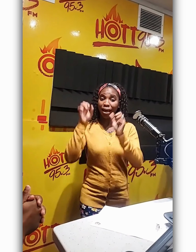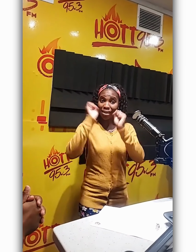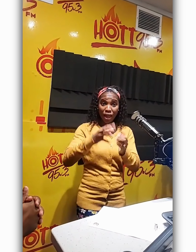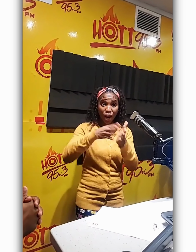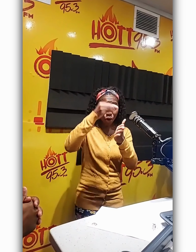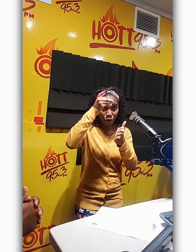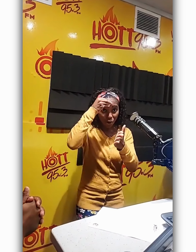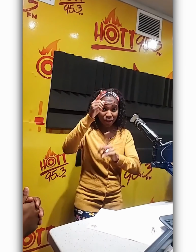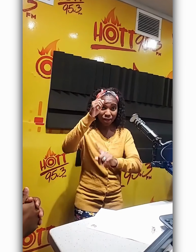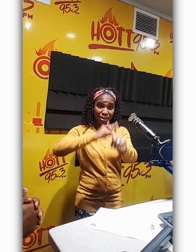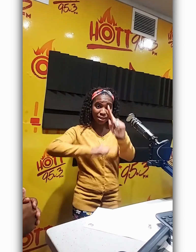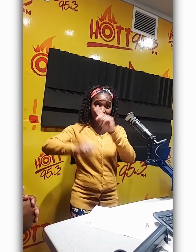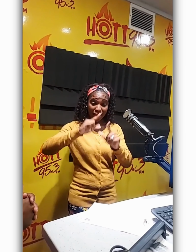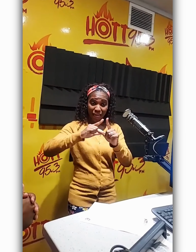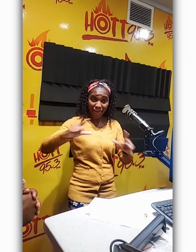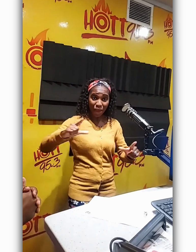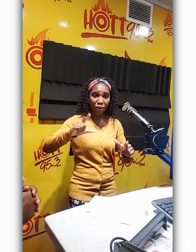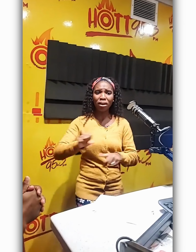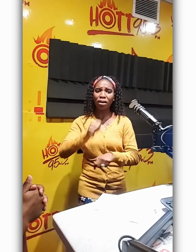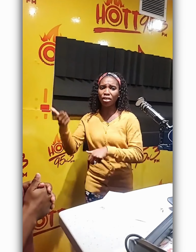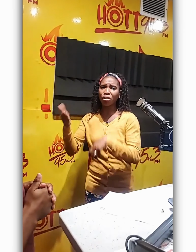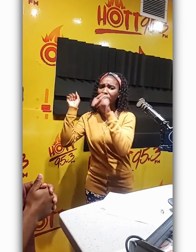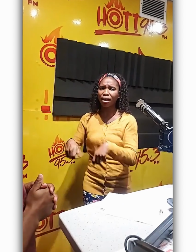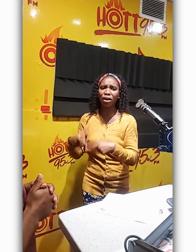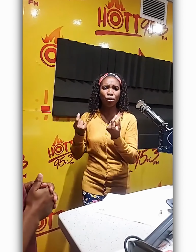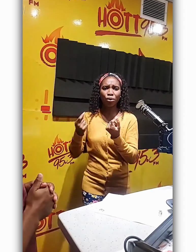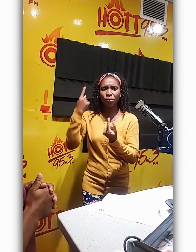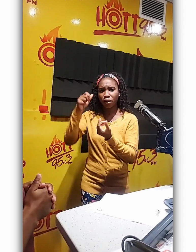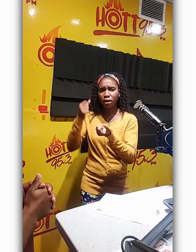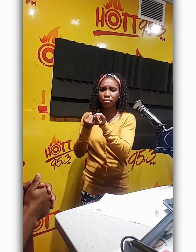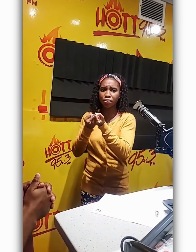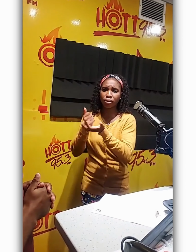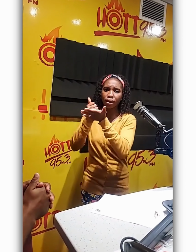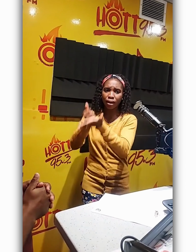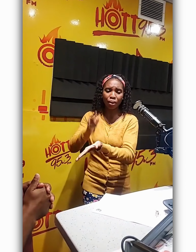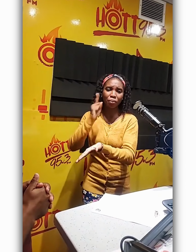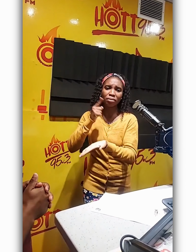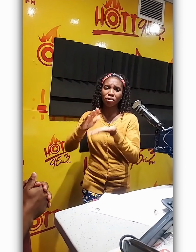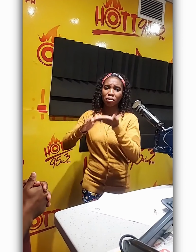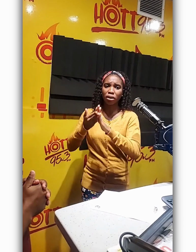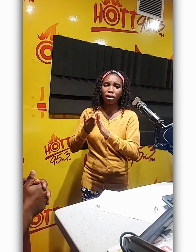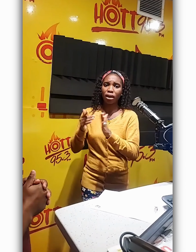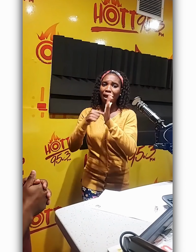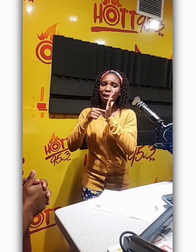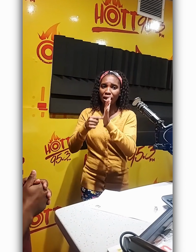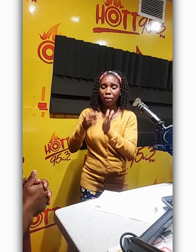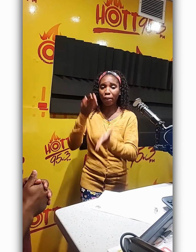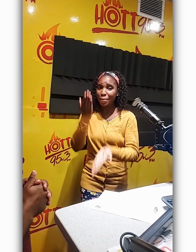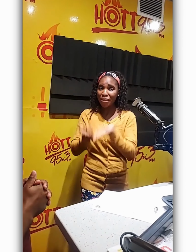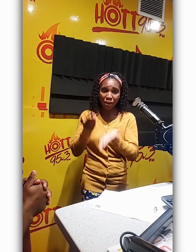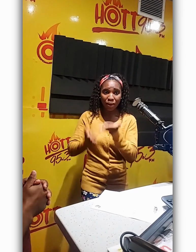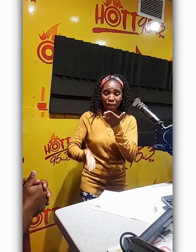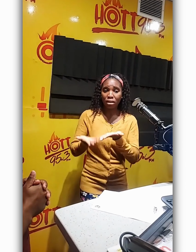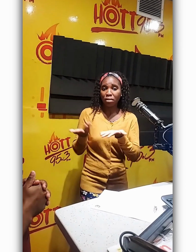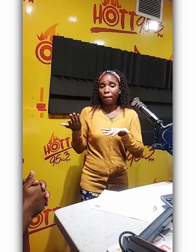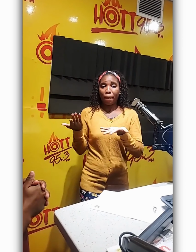might be getting through really well, you might be experiencing struggles with your fellow brothers and sisters that are like